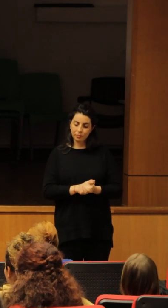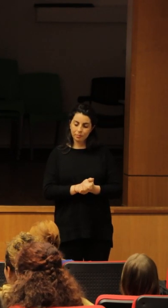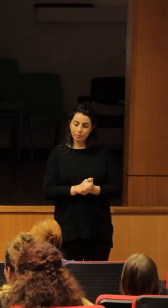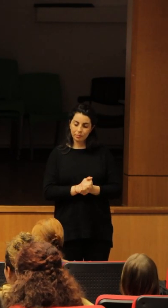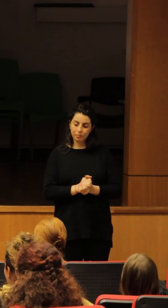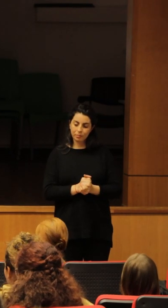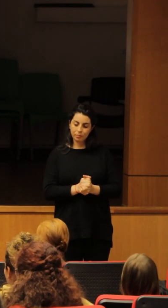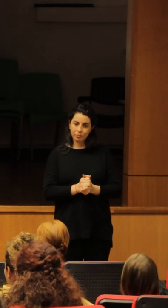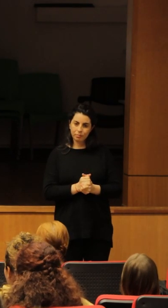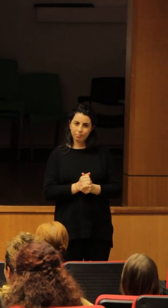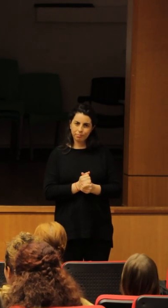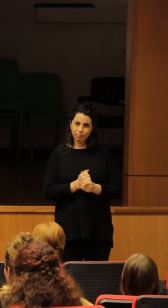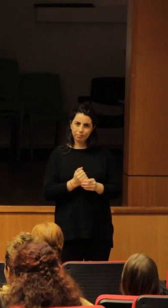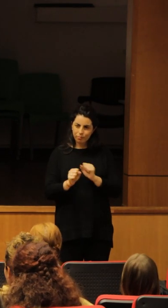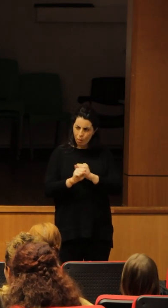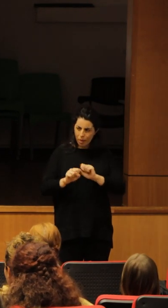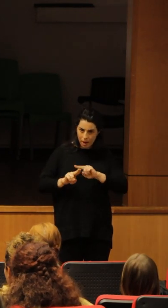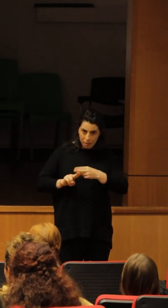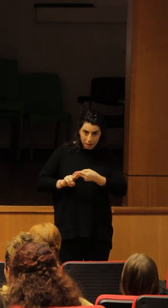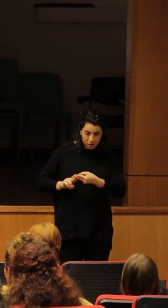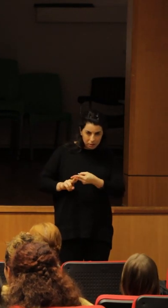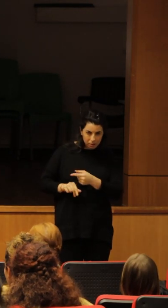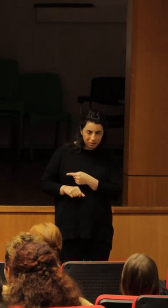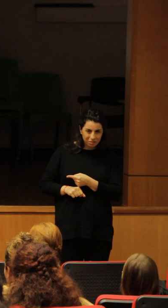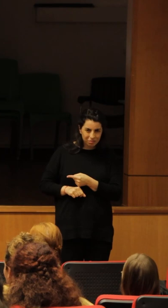can you repeat that? The brain simulates.